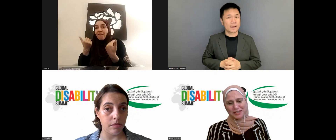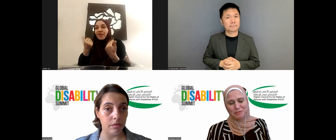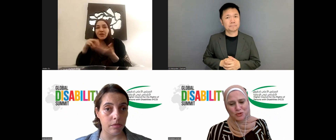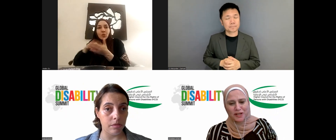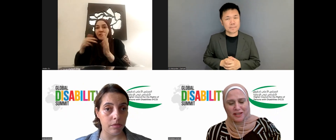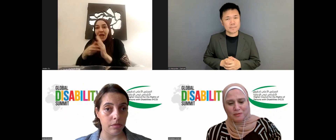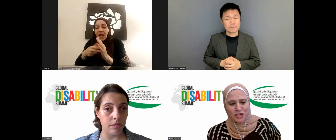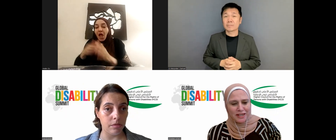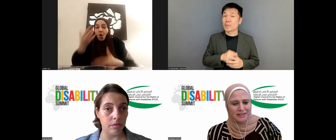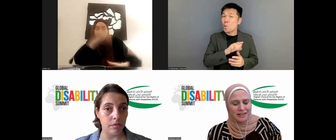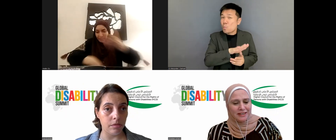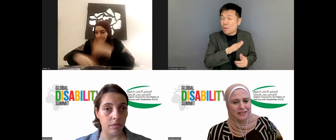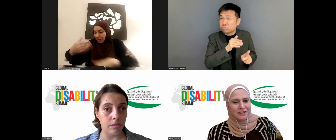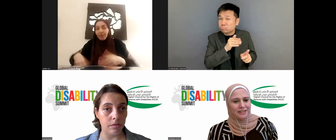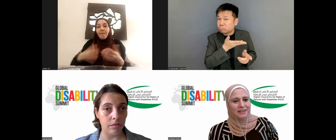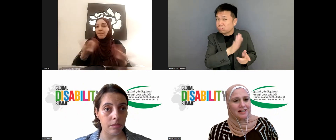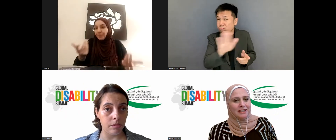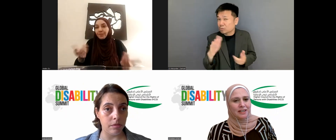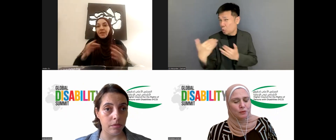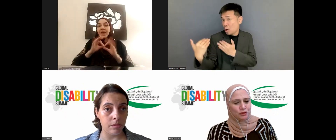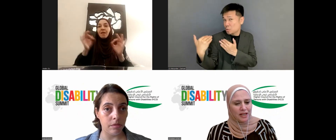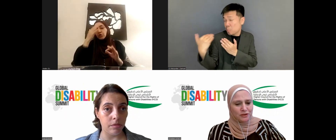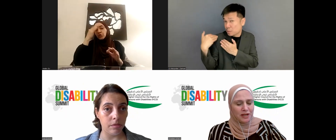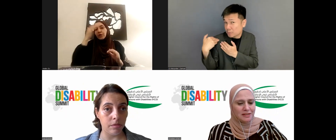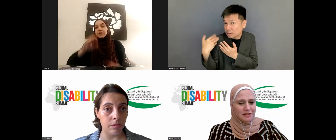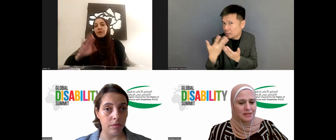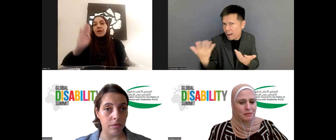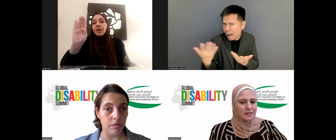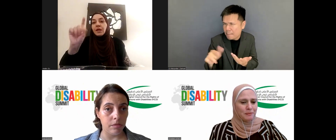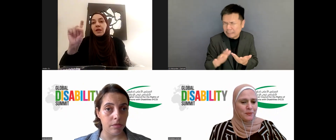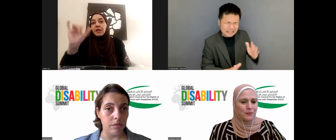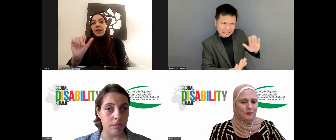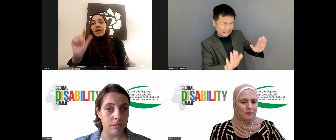the responsibility in calming the situation.